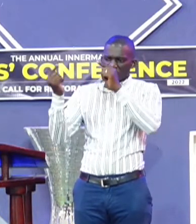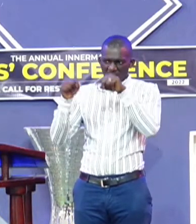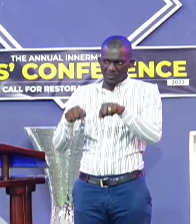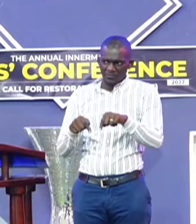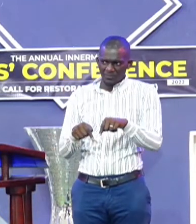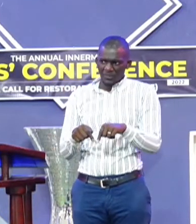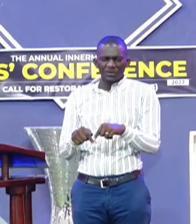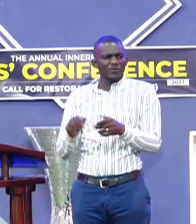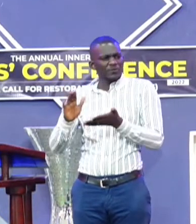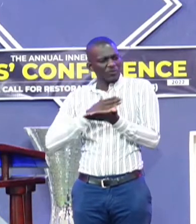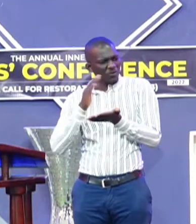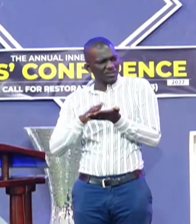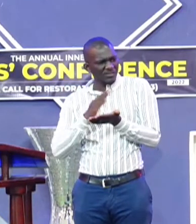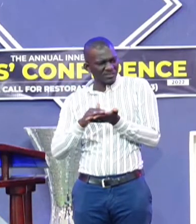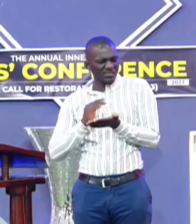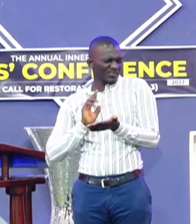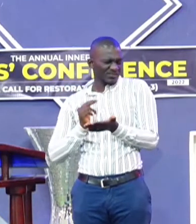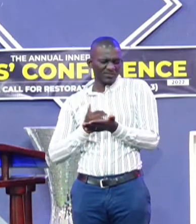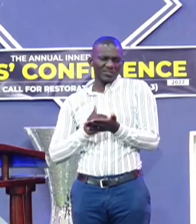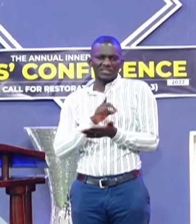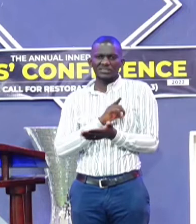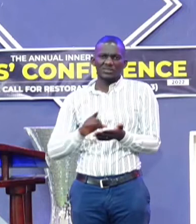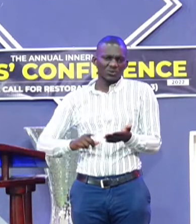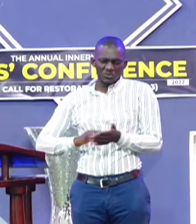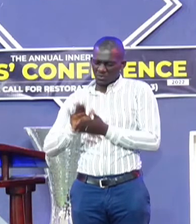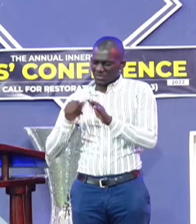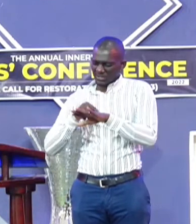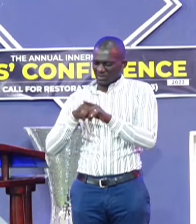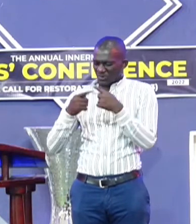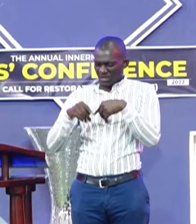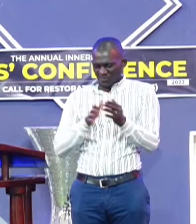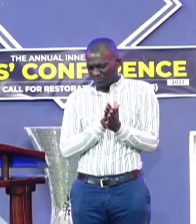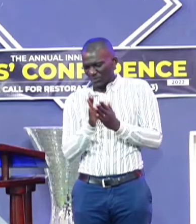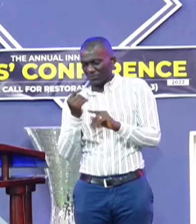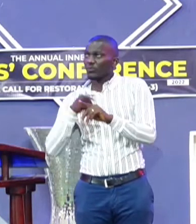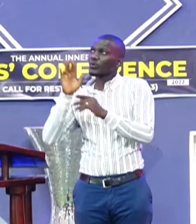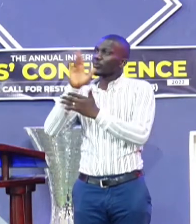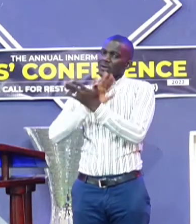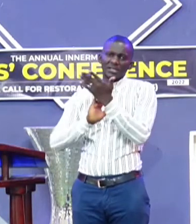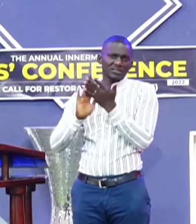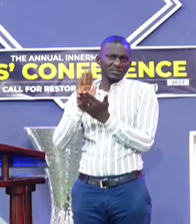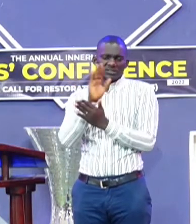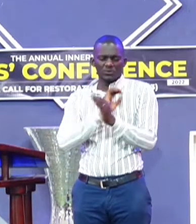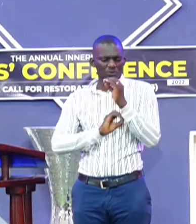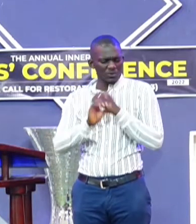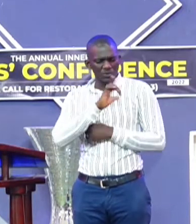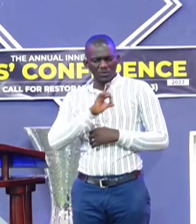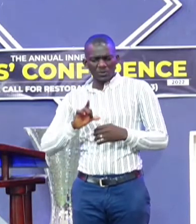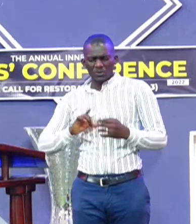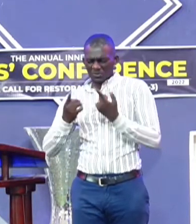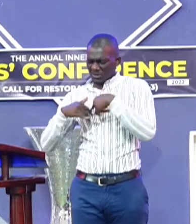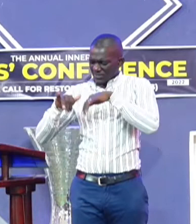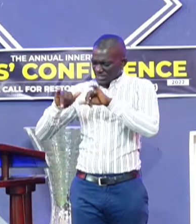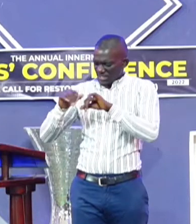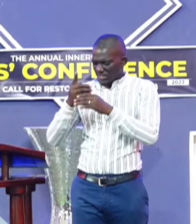to us, forgive us, Lord. For all the times we've been aside of your